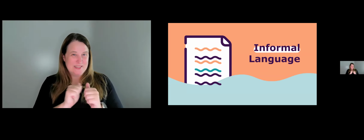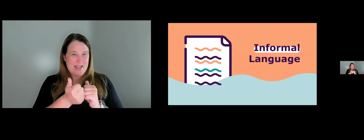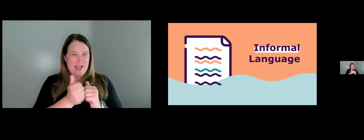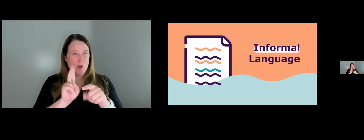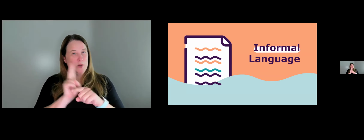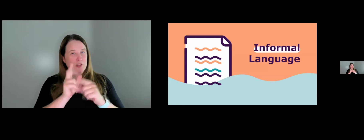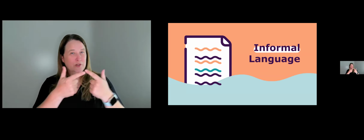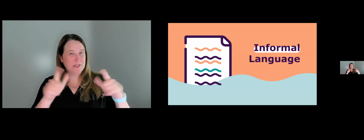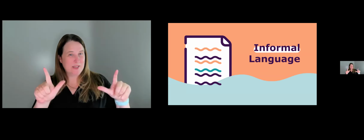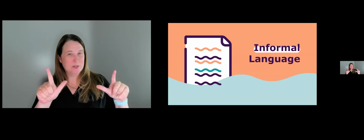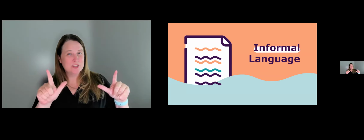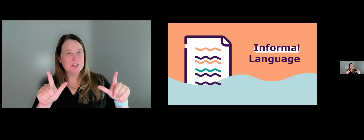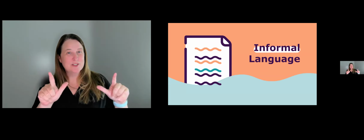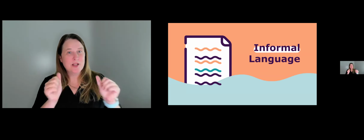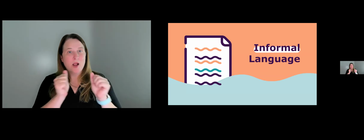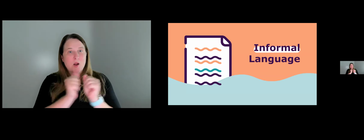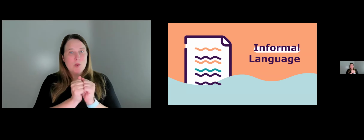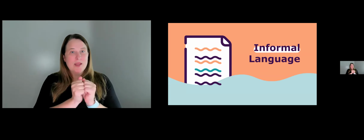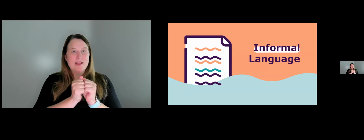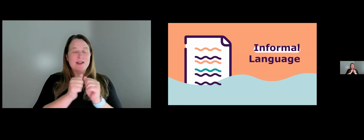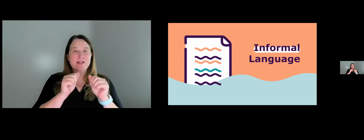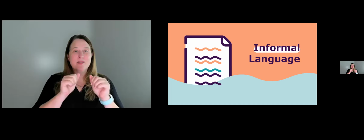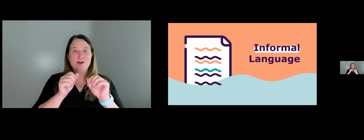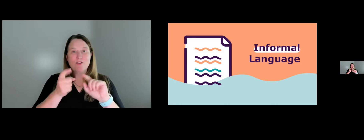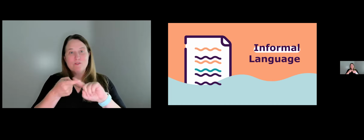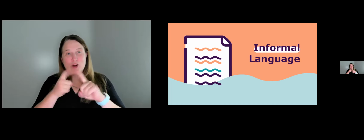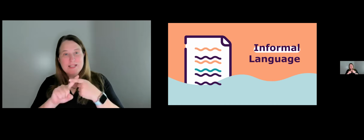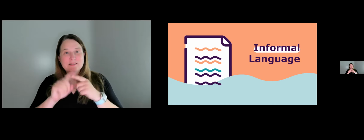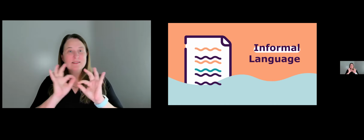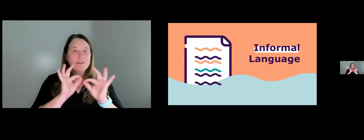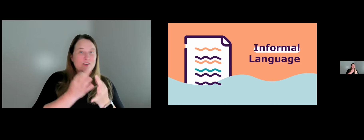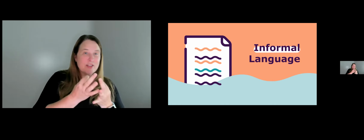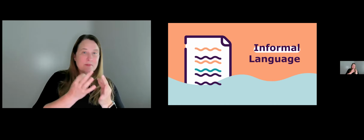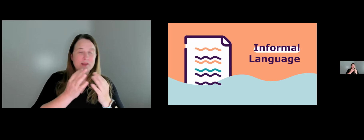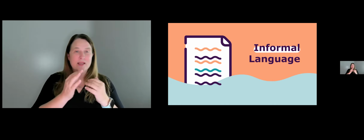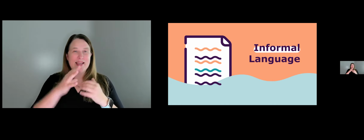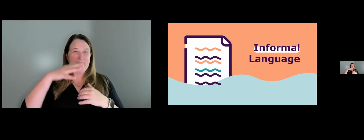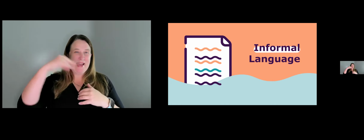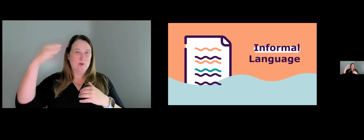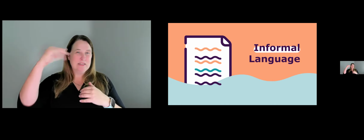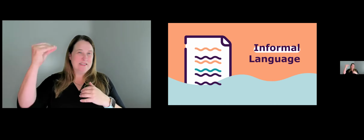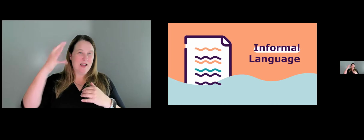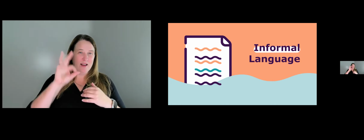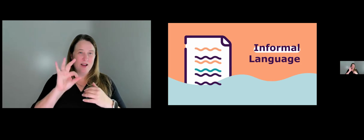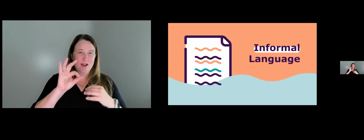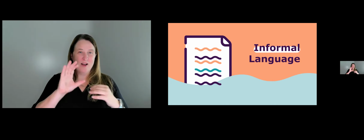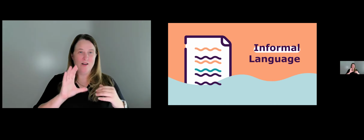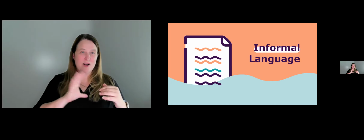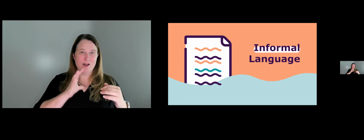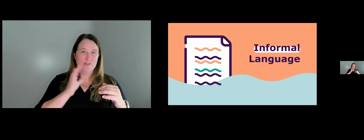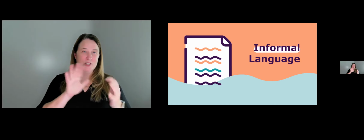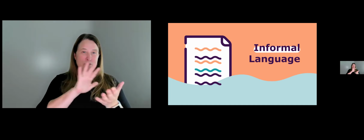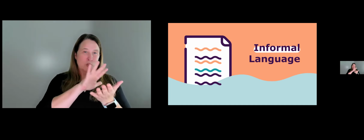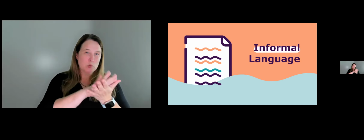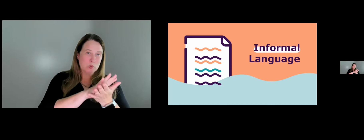it's more familiar. It's about your everyday experience and how we use language. So friends,